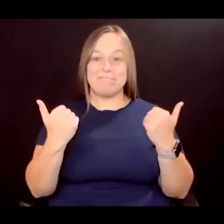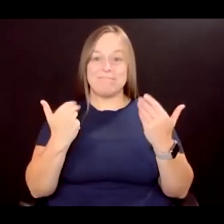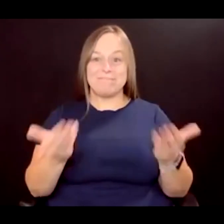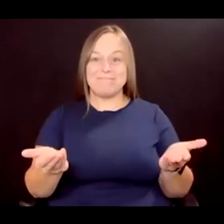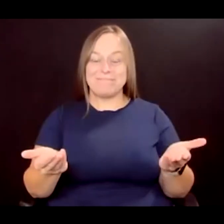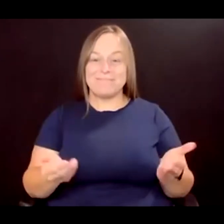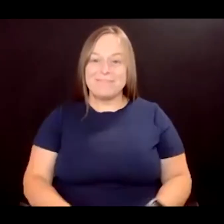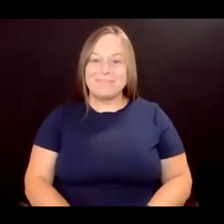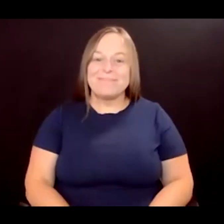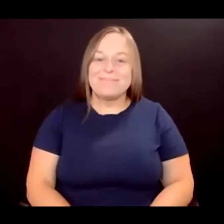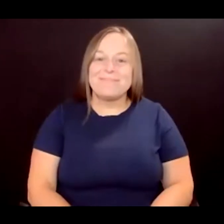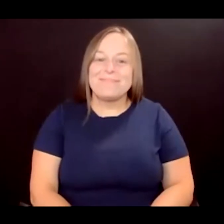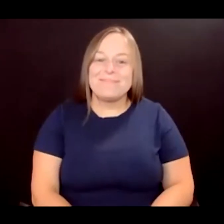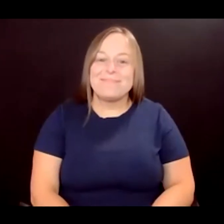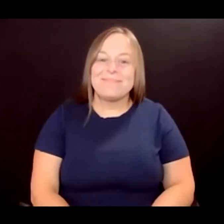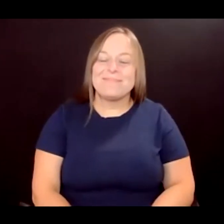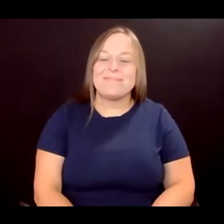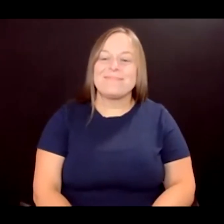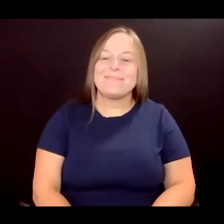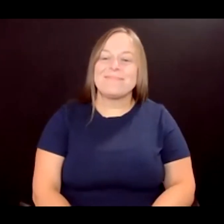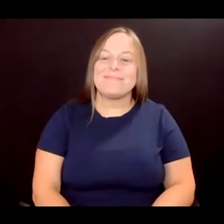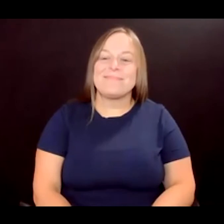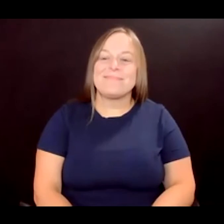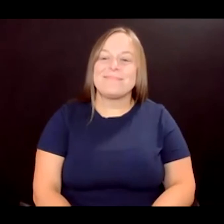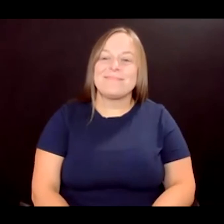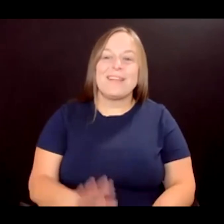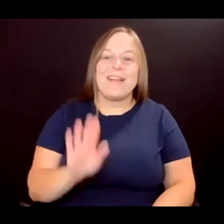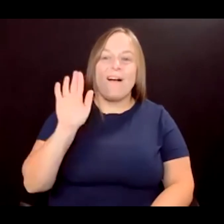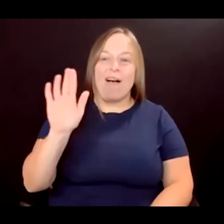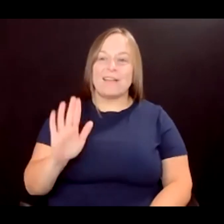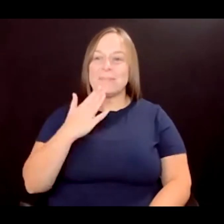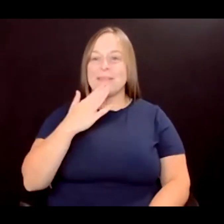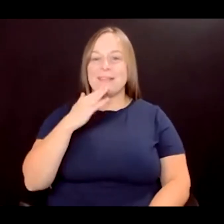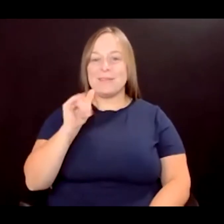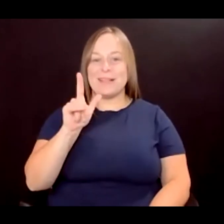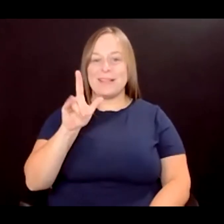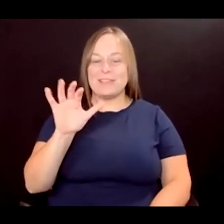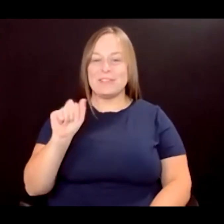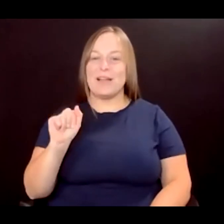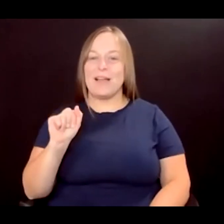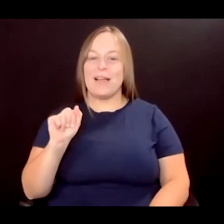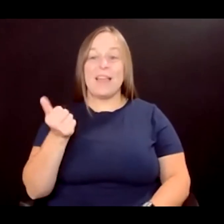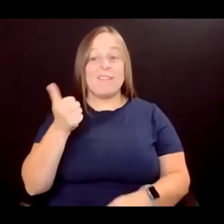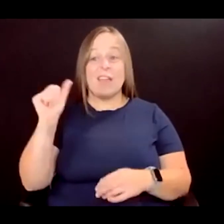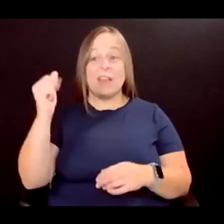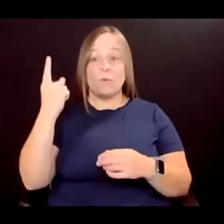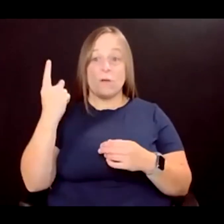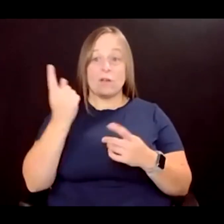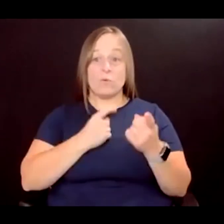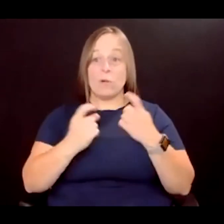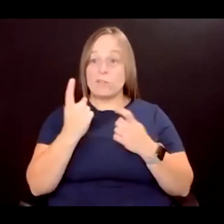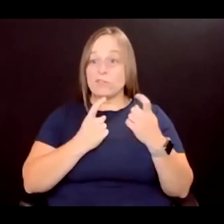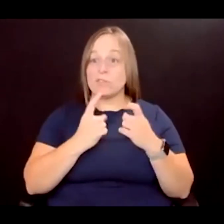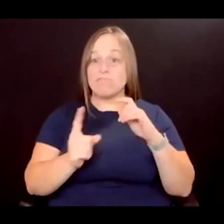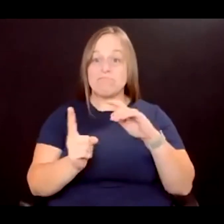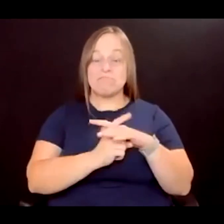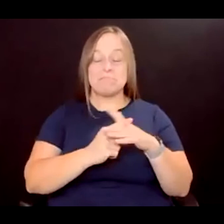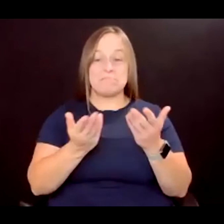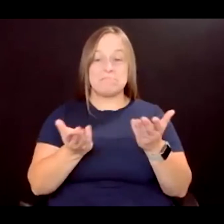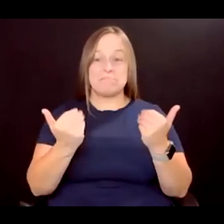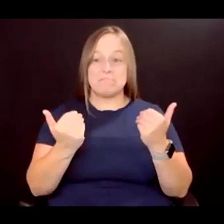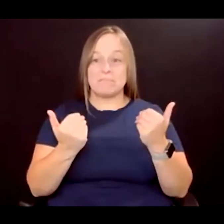Awesome. And Alicia, whenever you are ready, feel free to unmute and turn